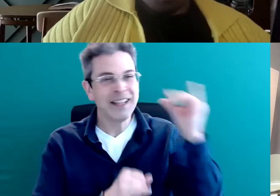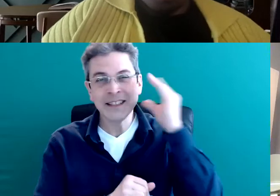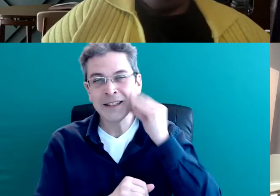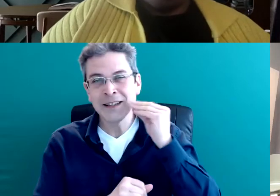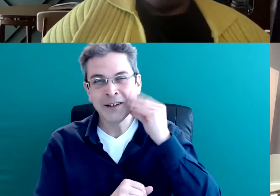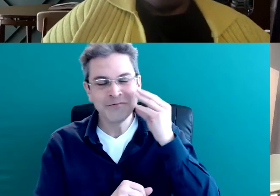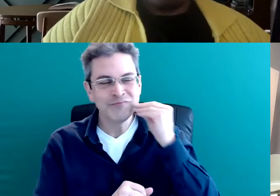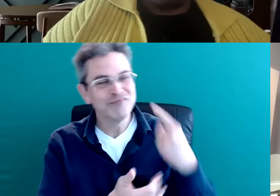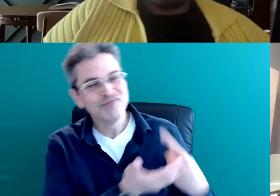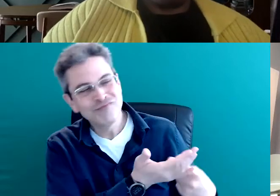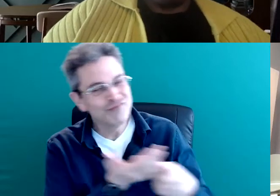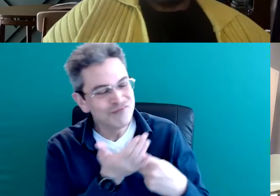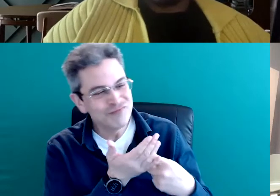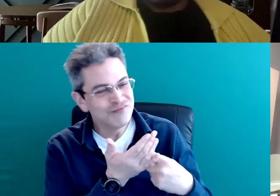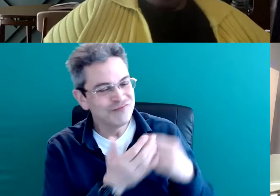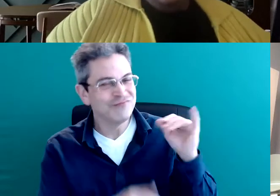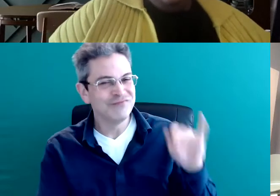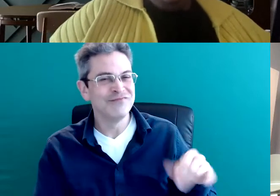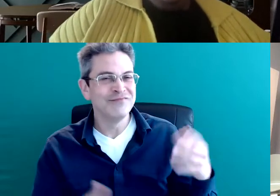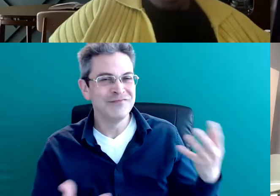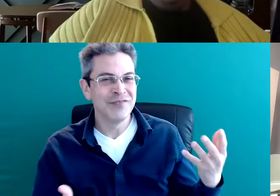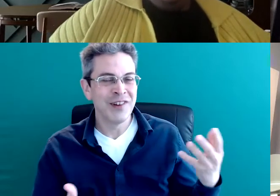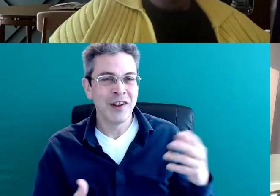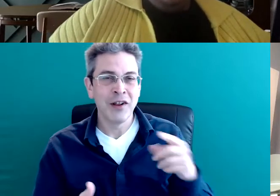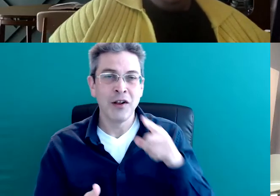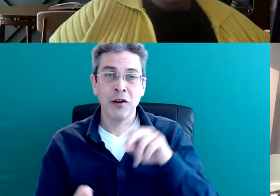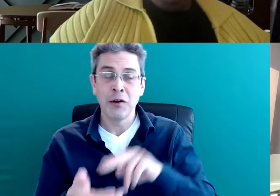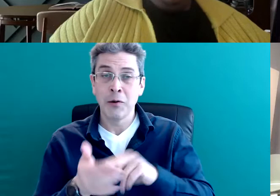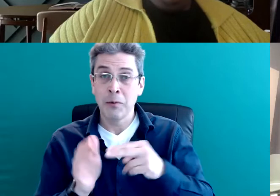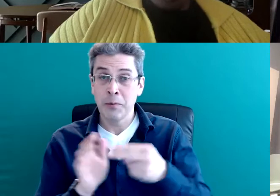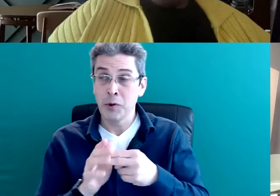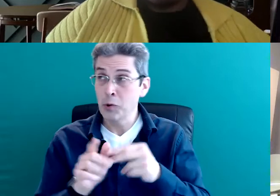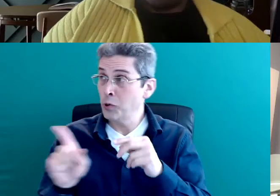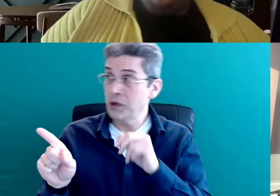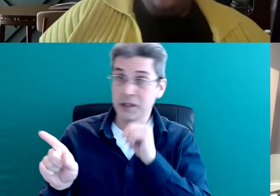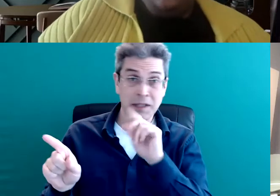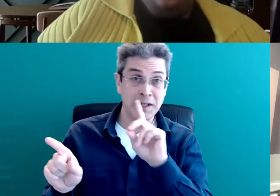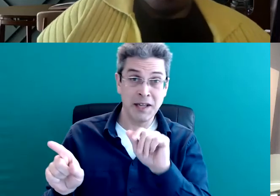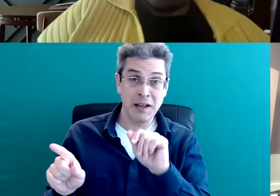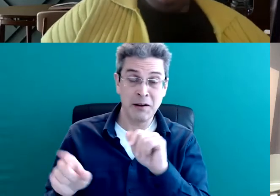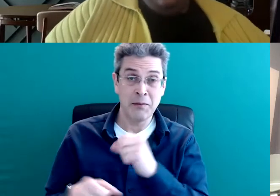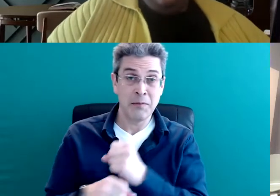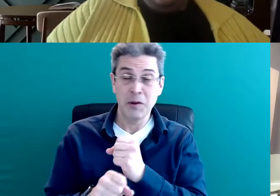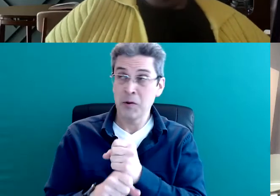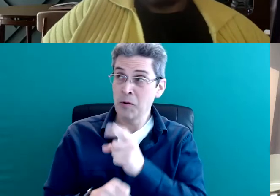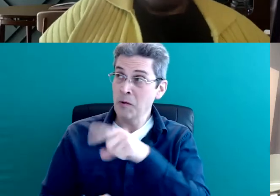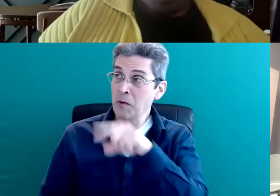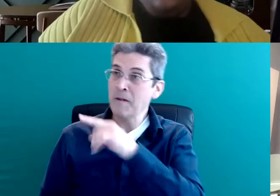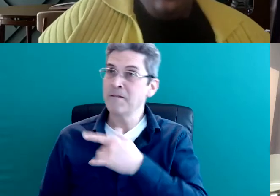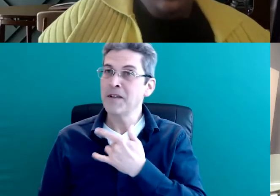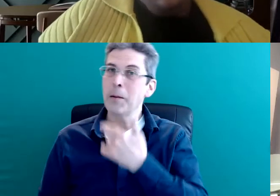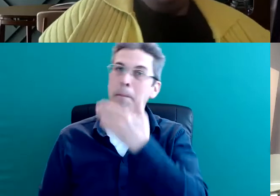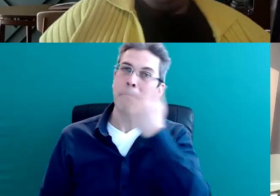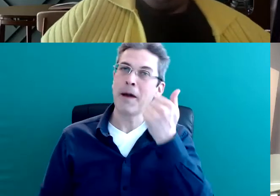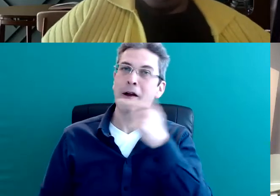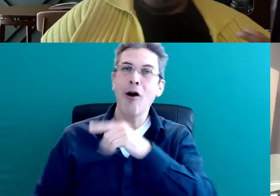really important. It's not necessarily to make non-disabled people feel more comfortable or take the fangs out of it for them. It's more for